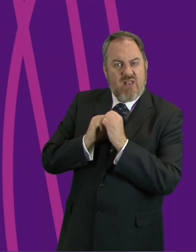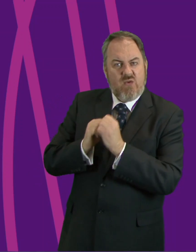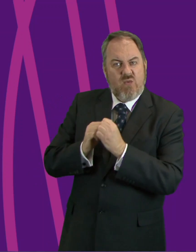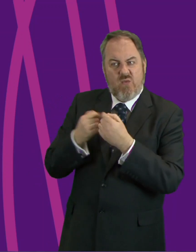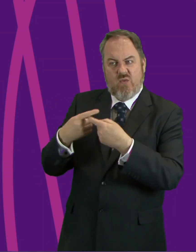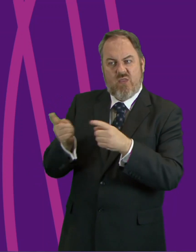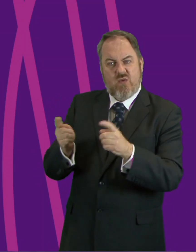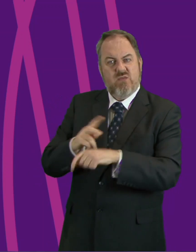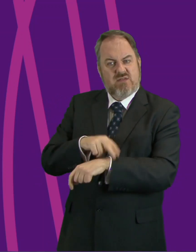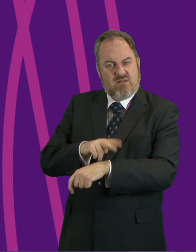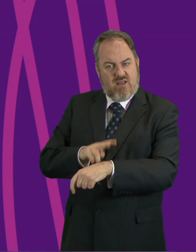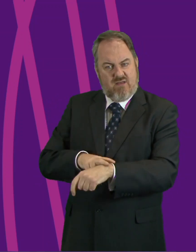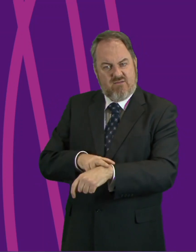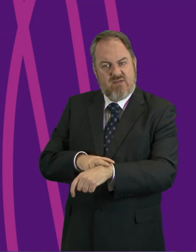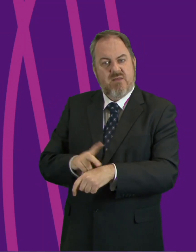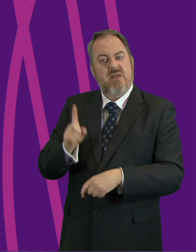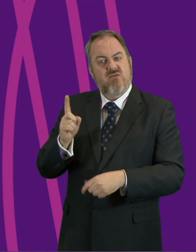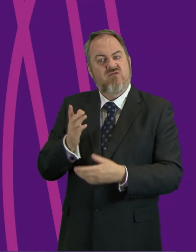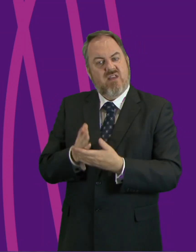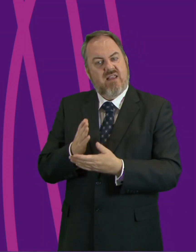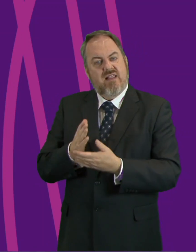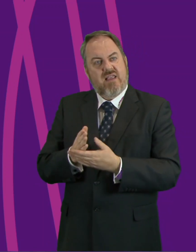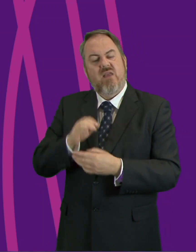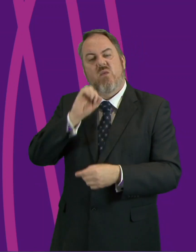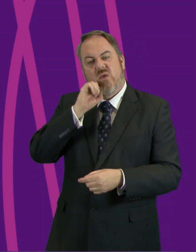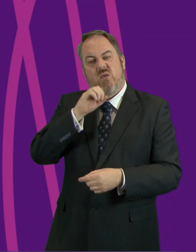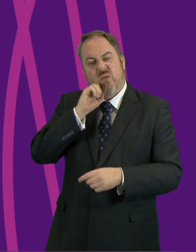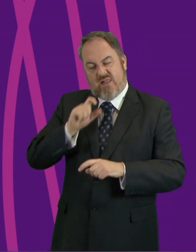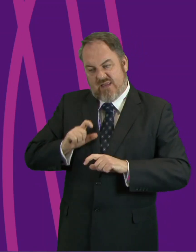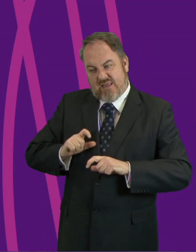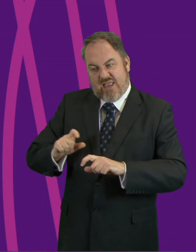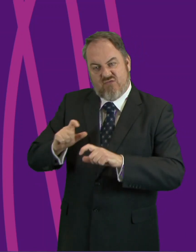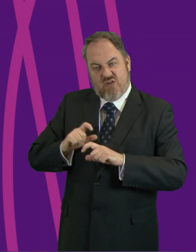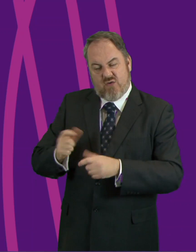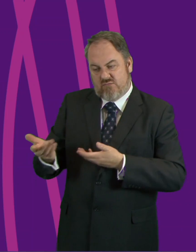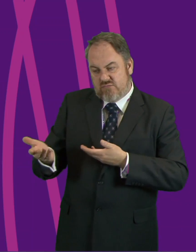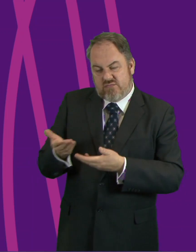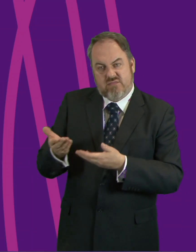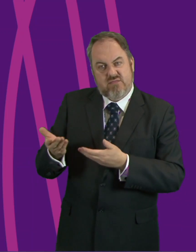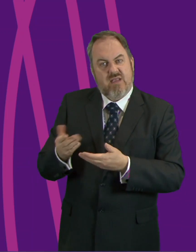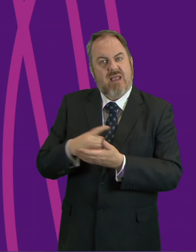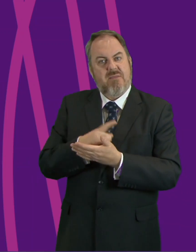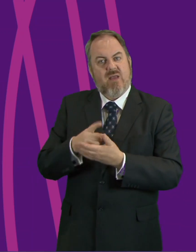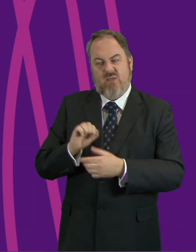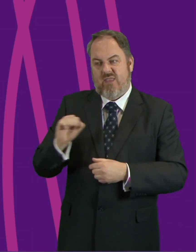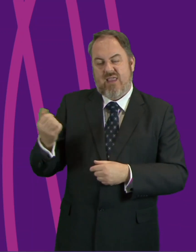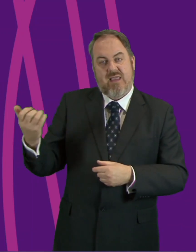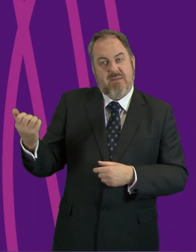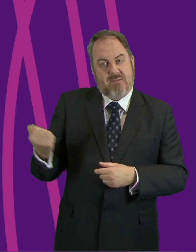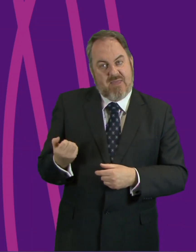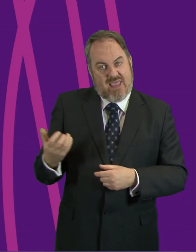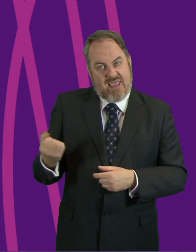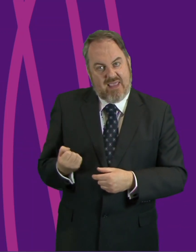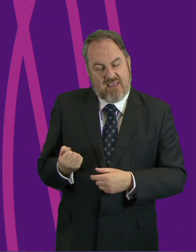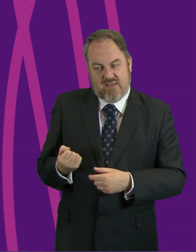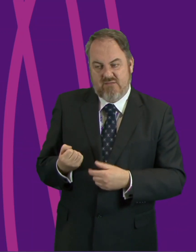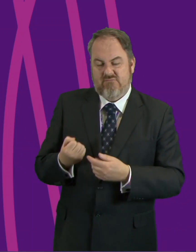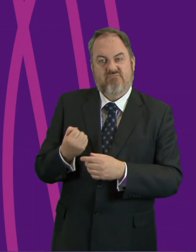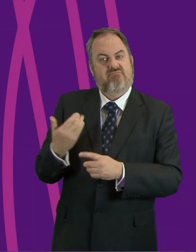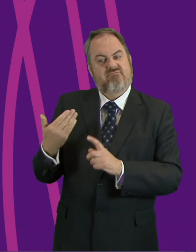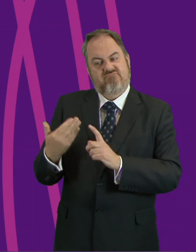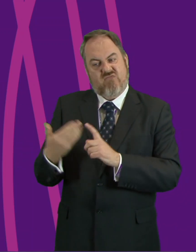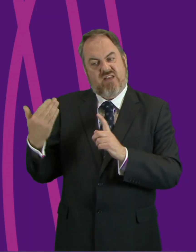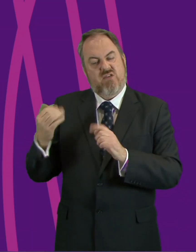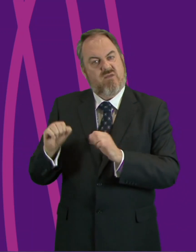do that in discussion and in consultation. We discuss issues of pay, reward in partnership with trade unions